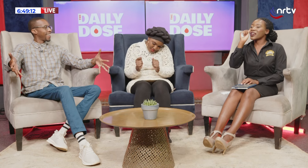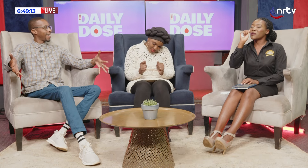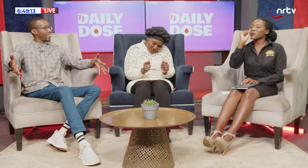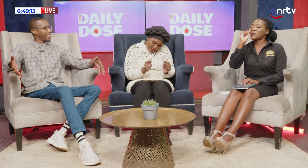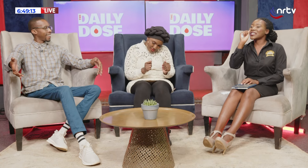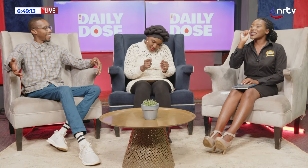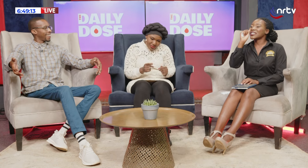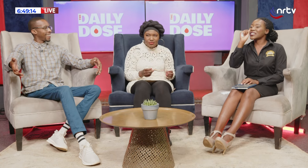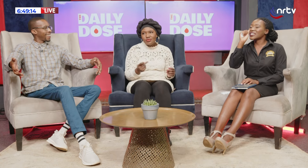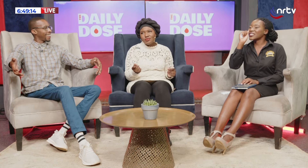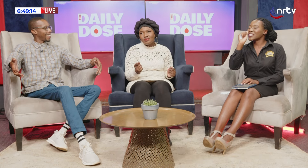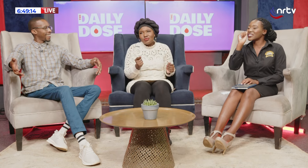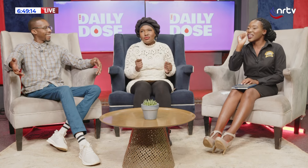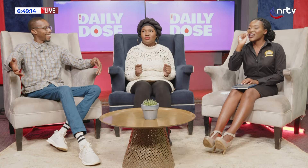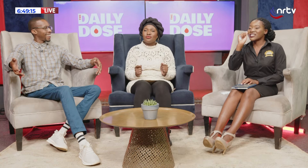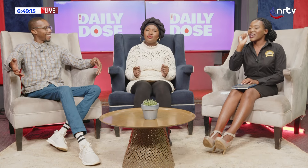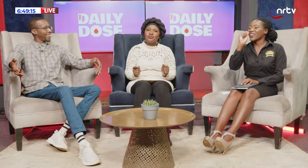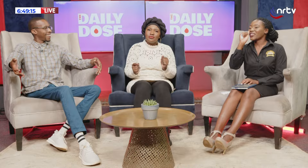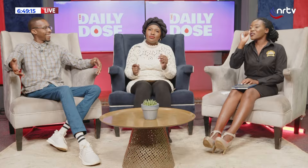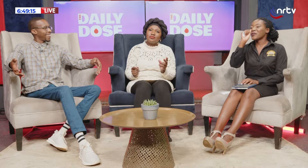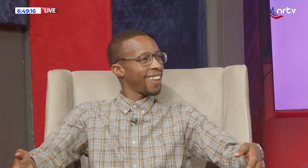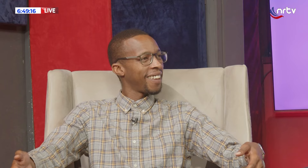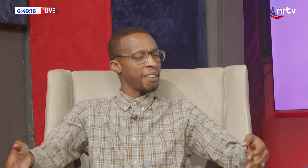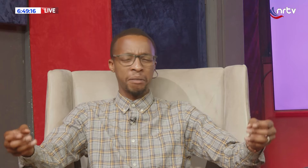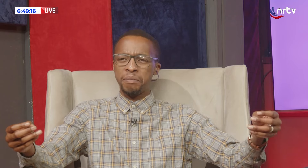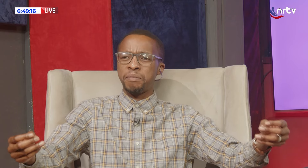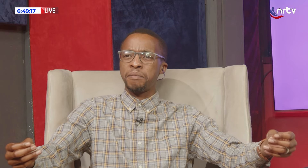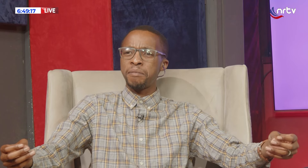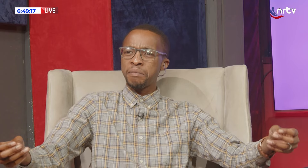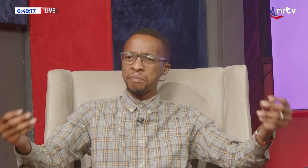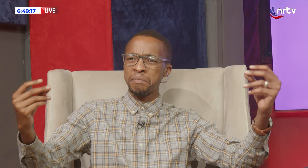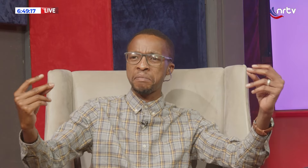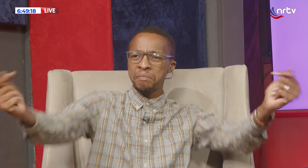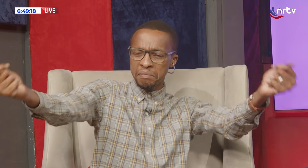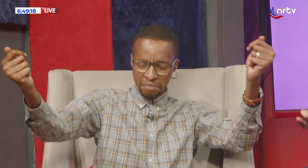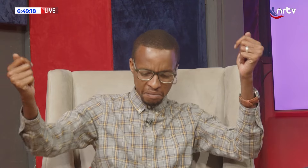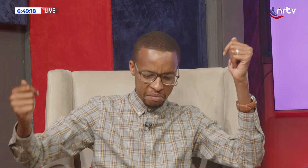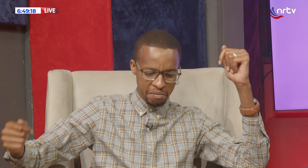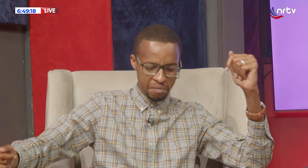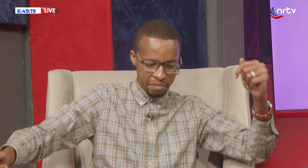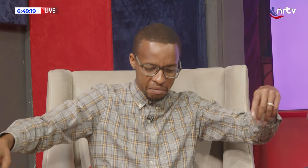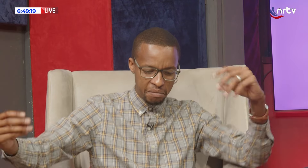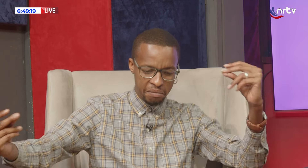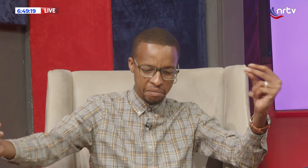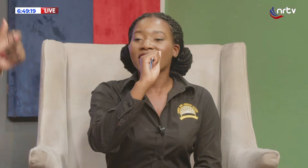me please? Take away the pain in my heart and give